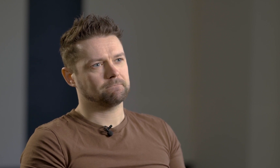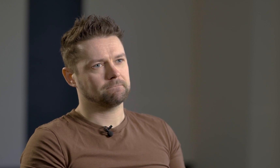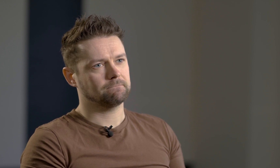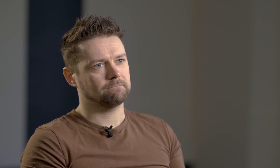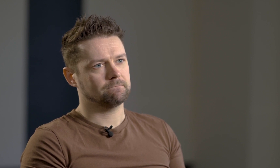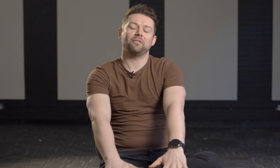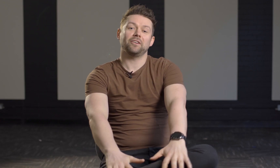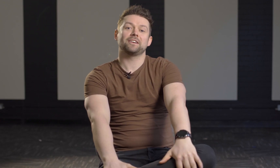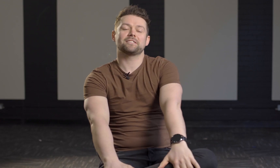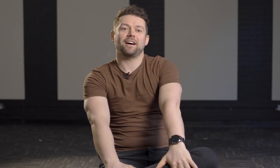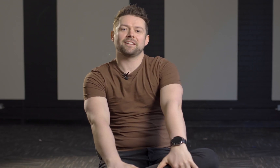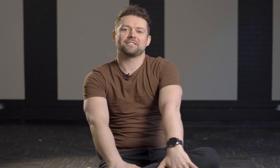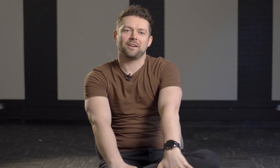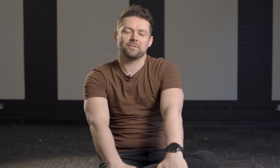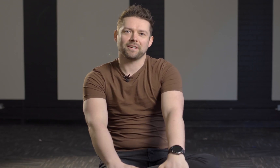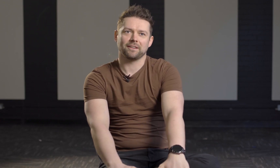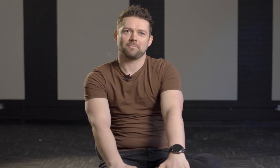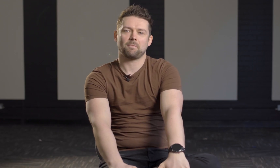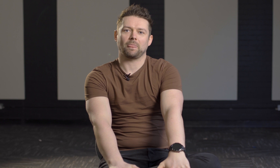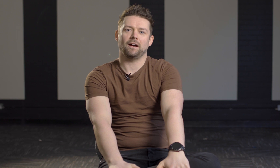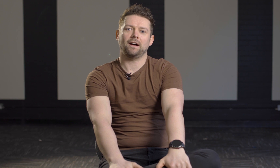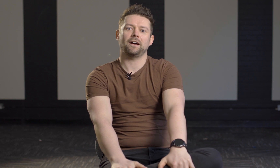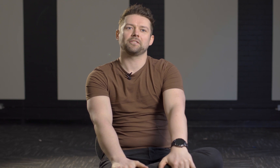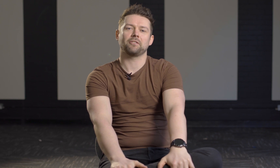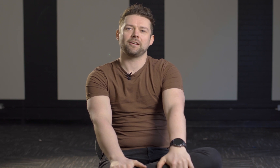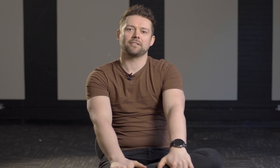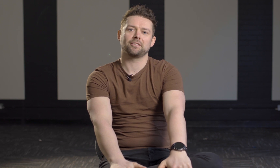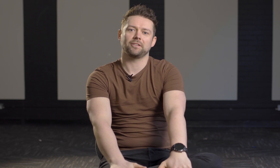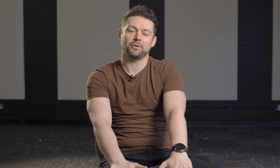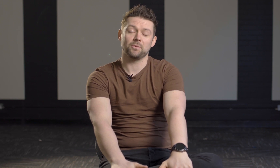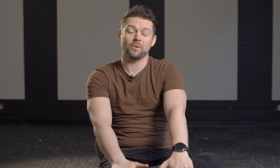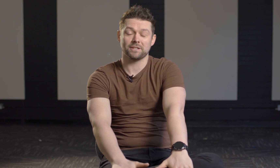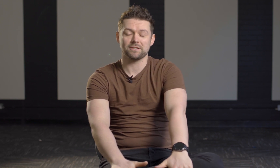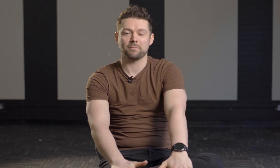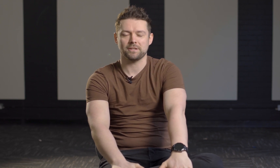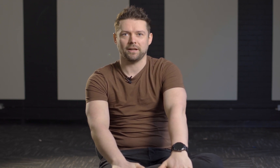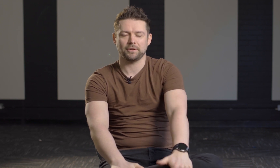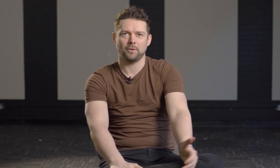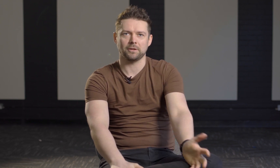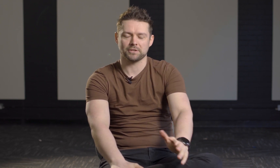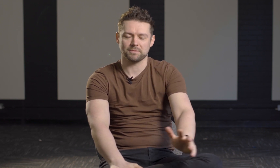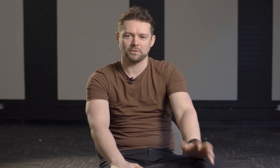So when I first started interpreting, I had a friend who was an interpreter who I looked up to a